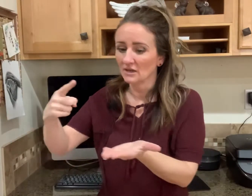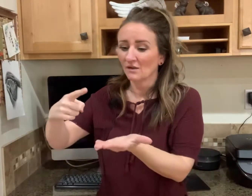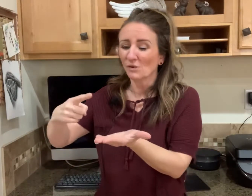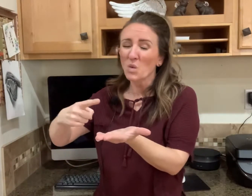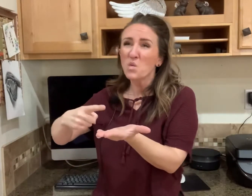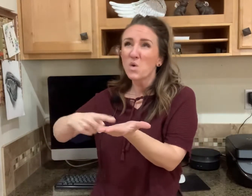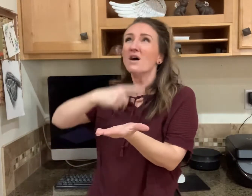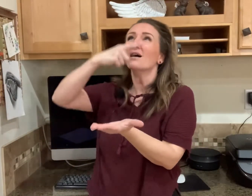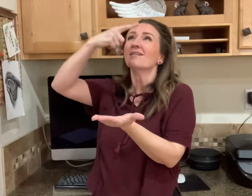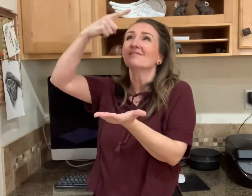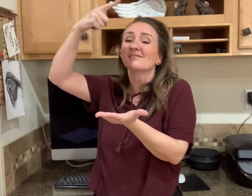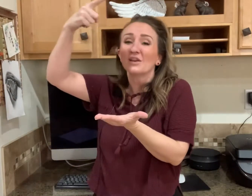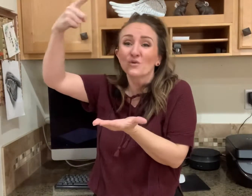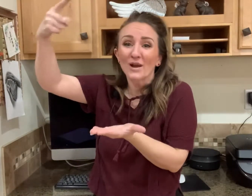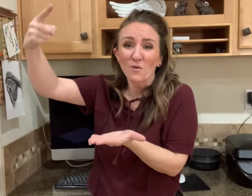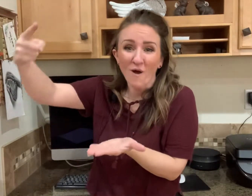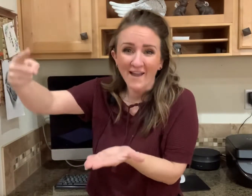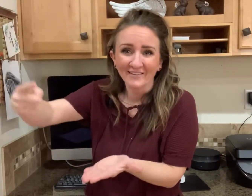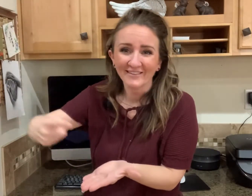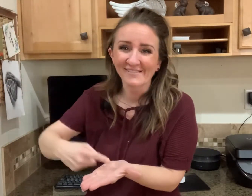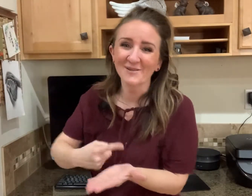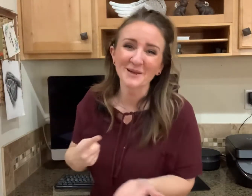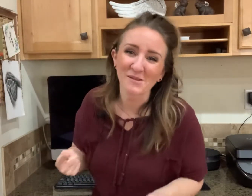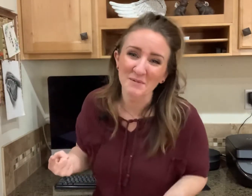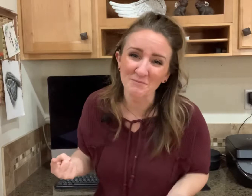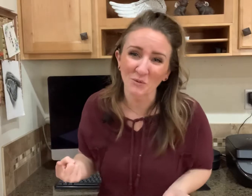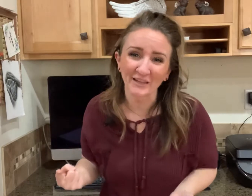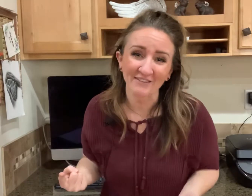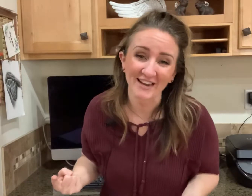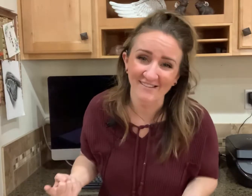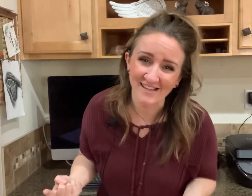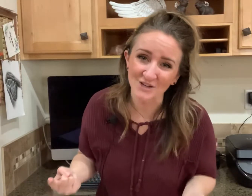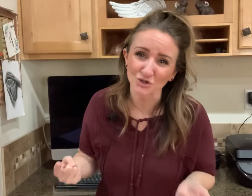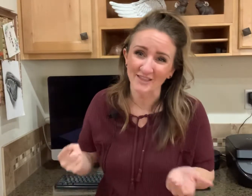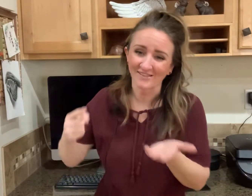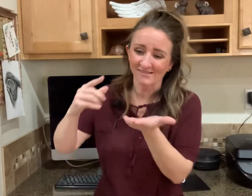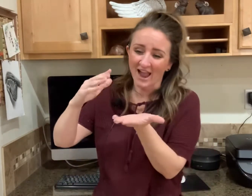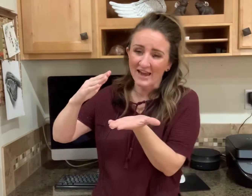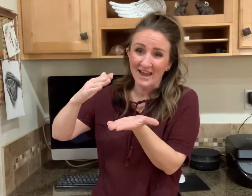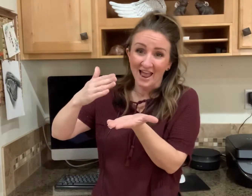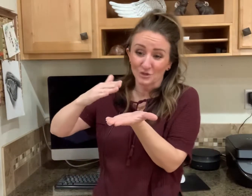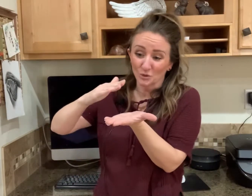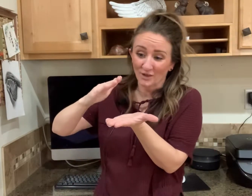So once in a great while, sometimes people will even exaggerate the sign and do like